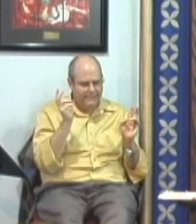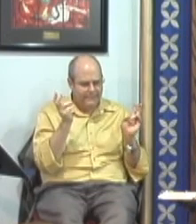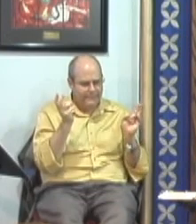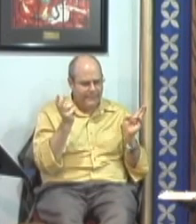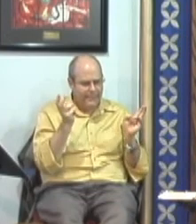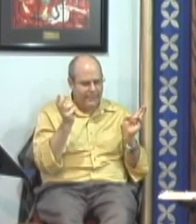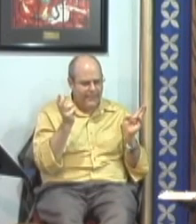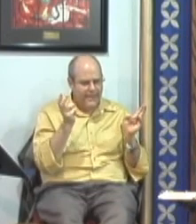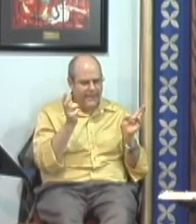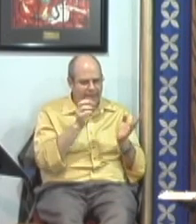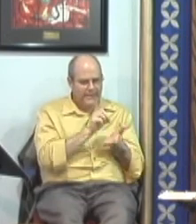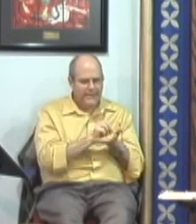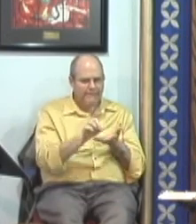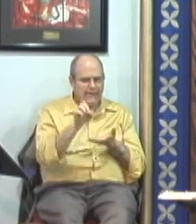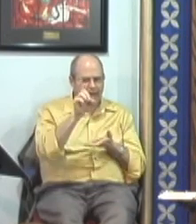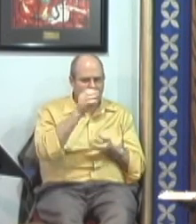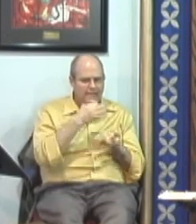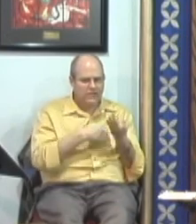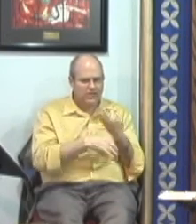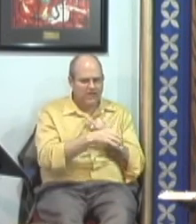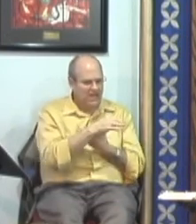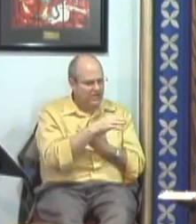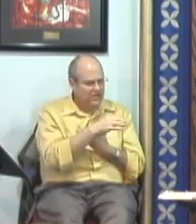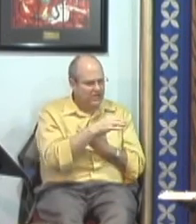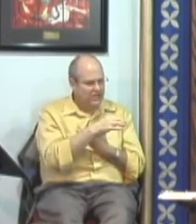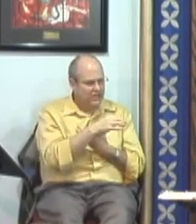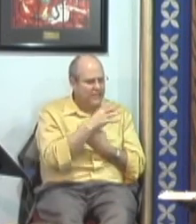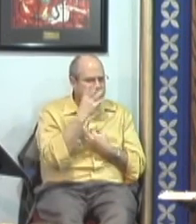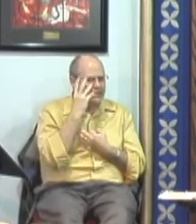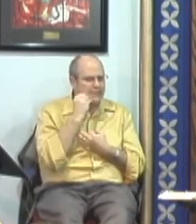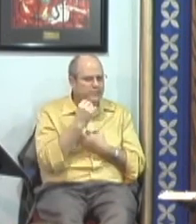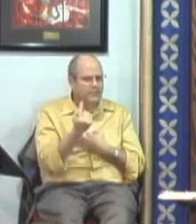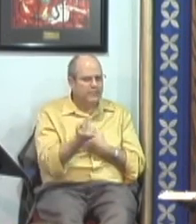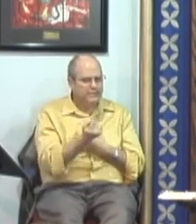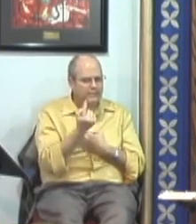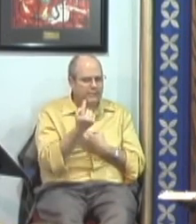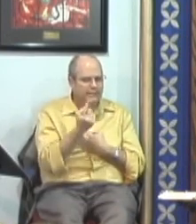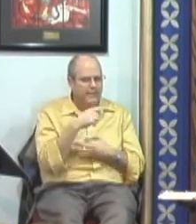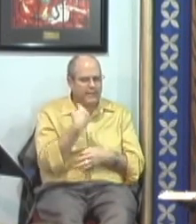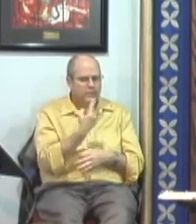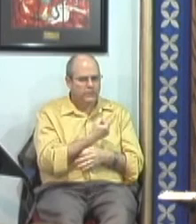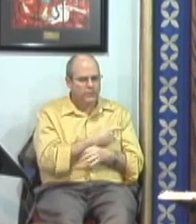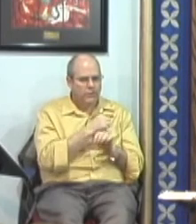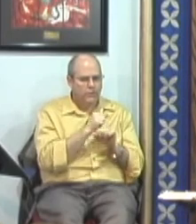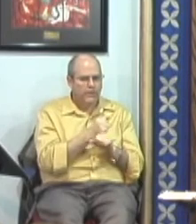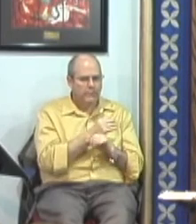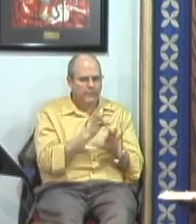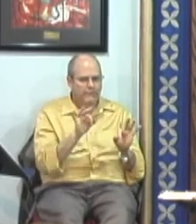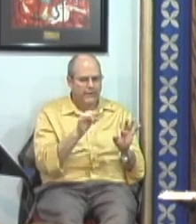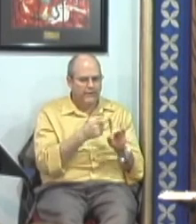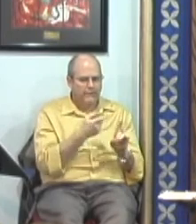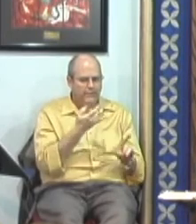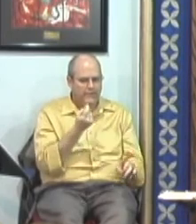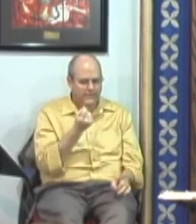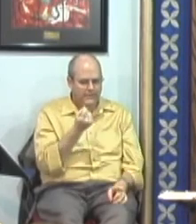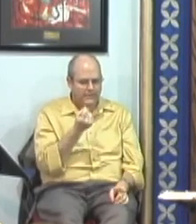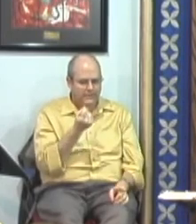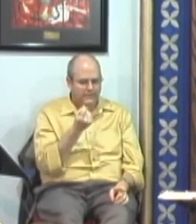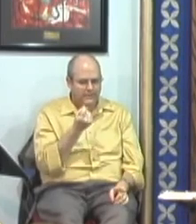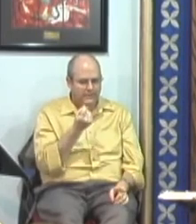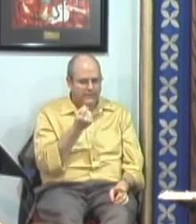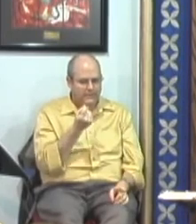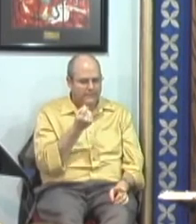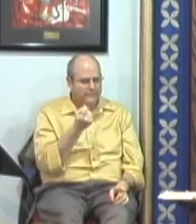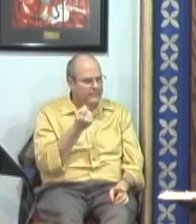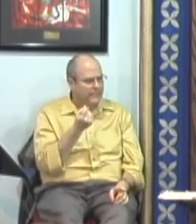called them divine exchanges. In other words, he experienced something so that we could be set free from it. Okay? And if